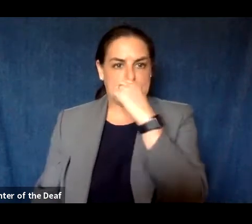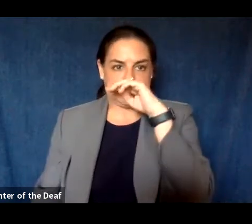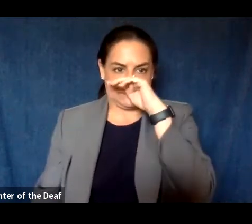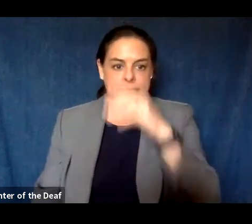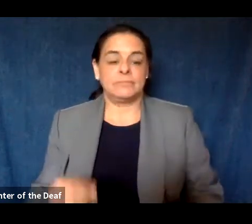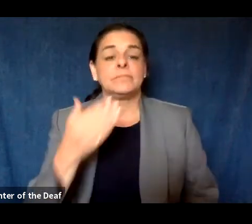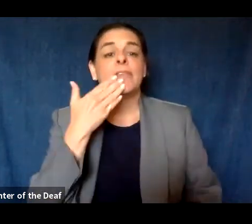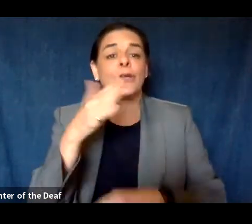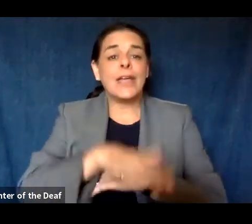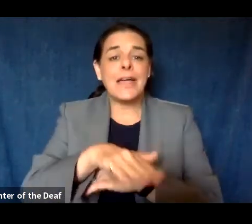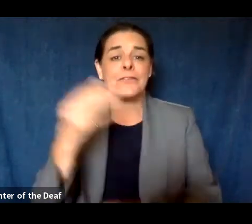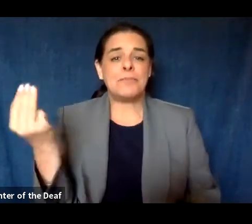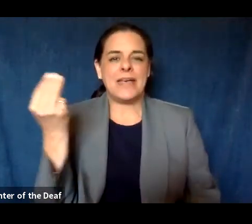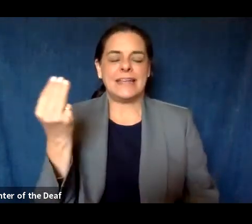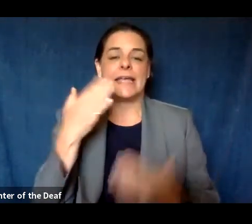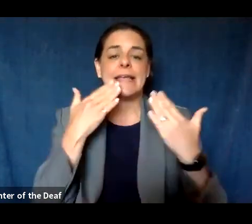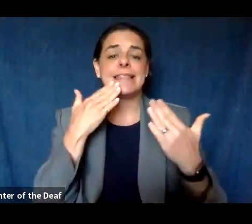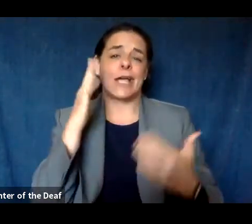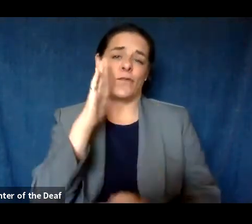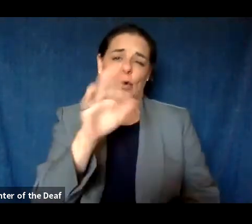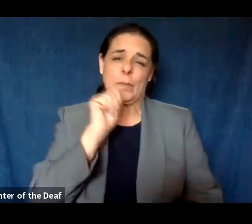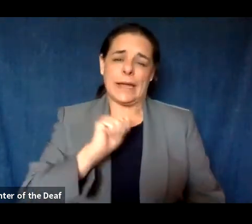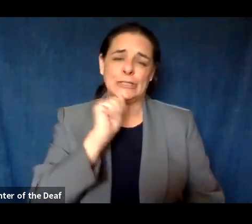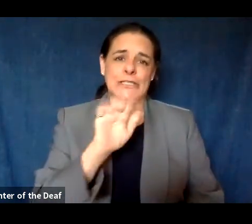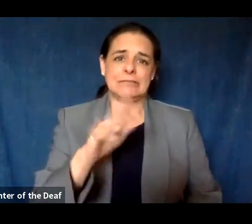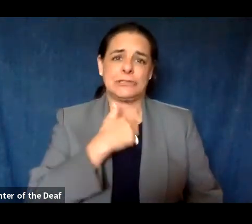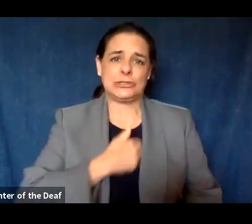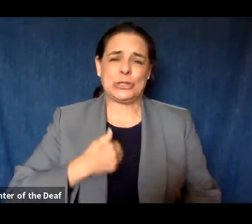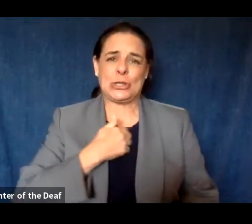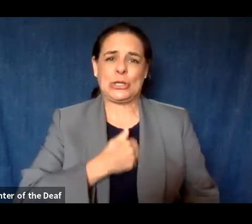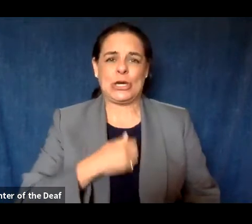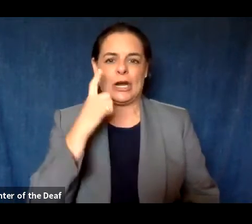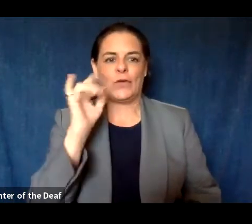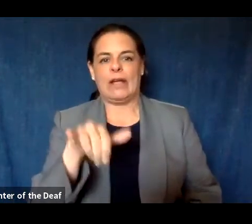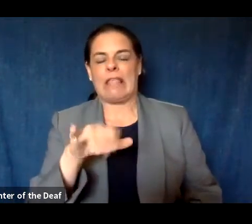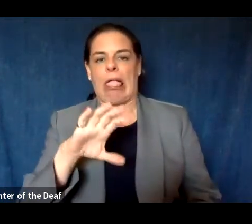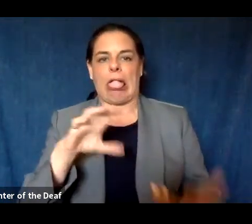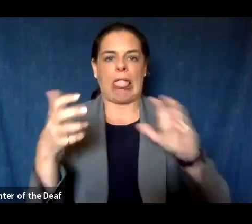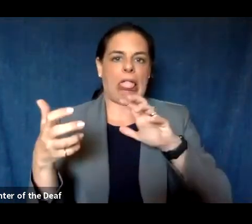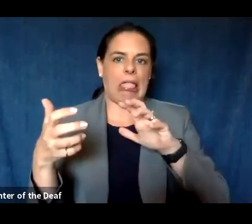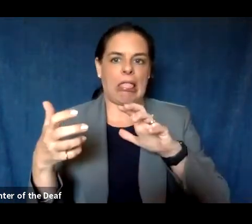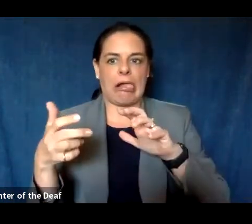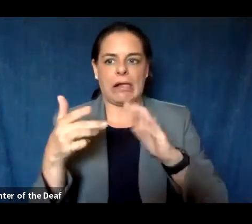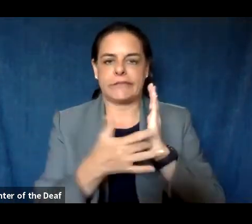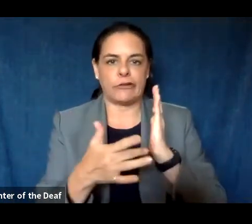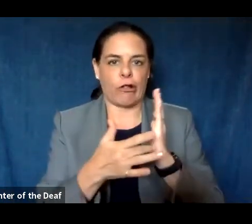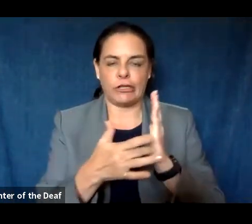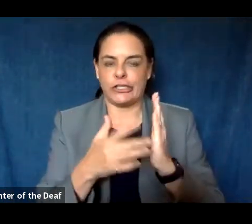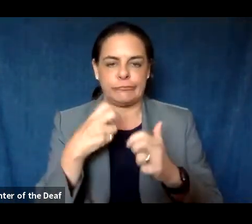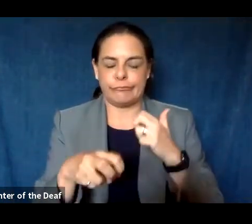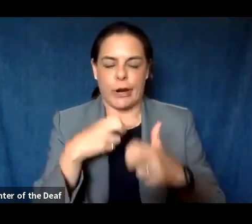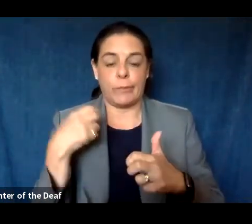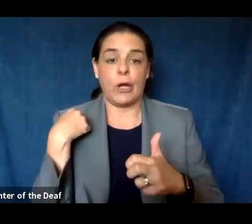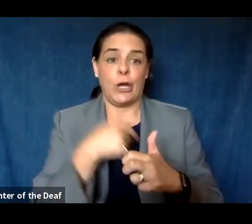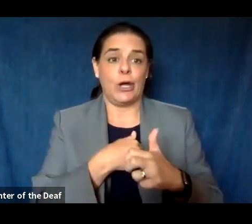Good Monday afternoon, everybody. Thank you for your patience. We apologize for the inconvenience of the technology glitch. We've been